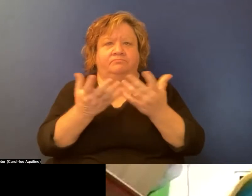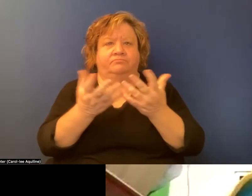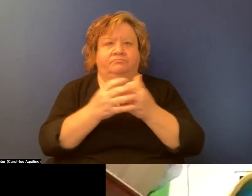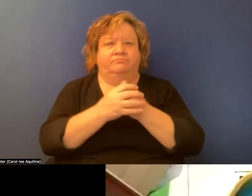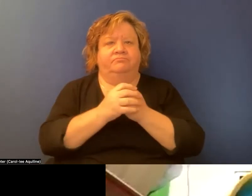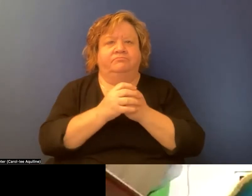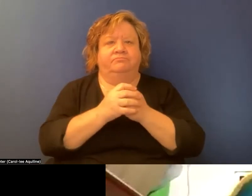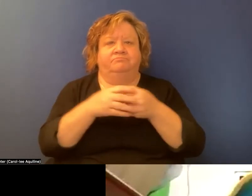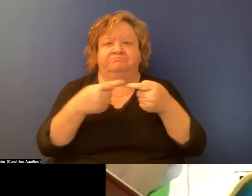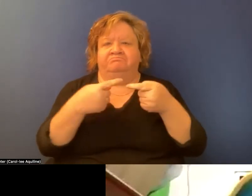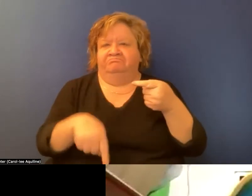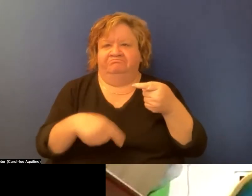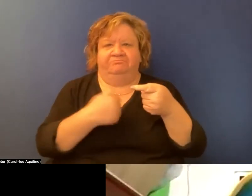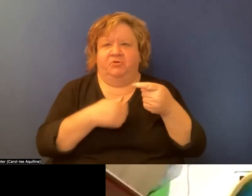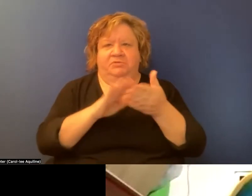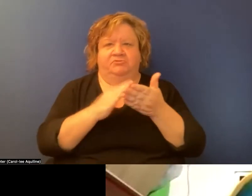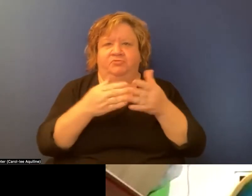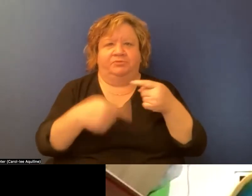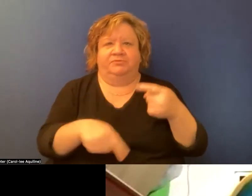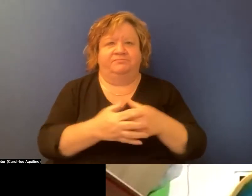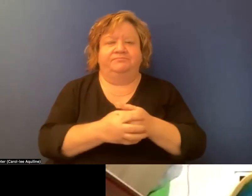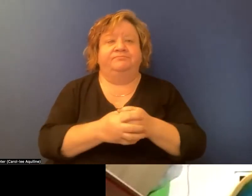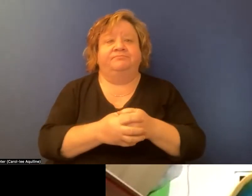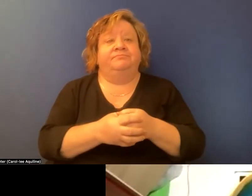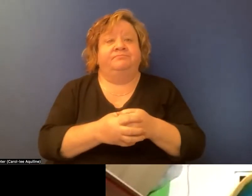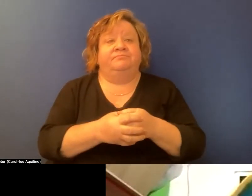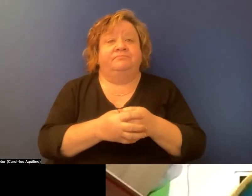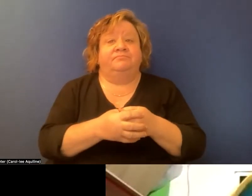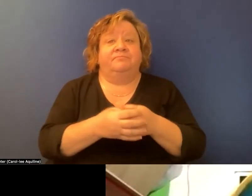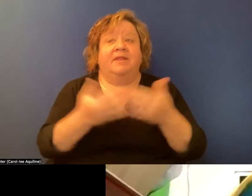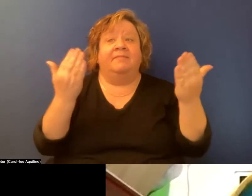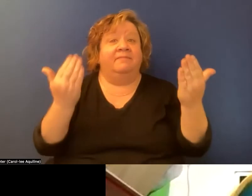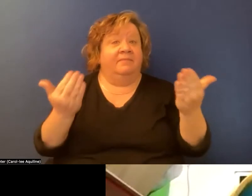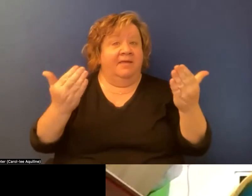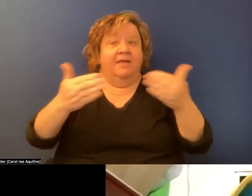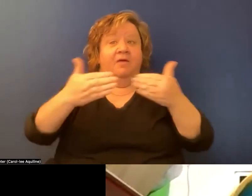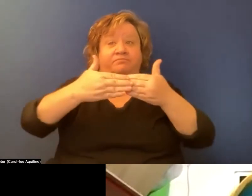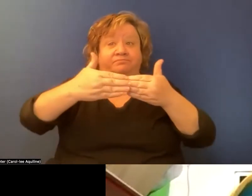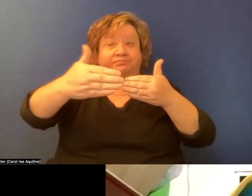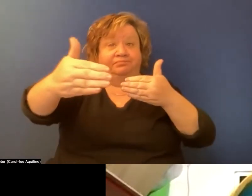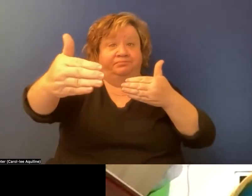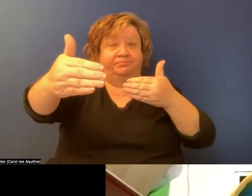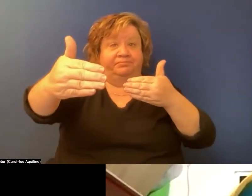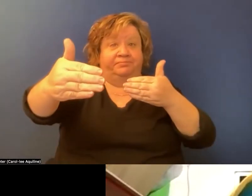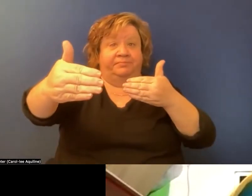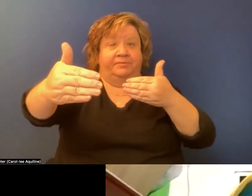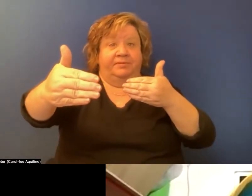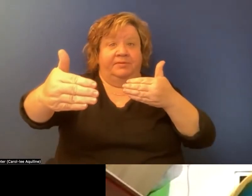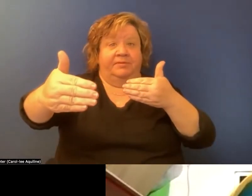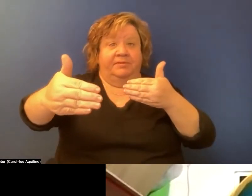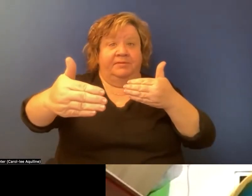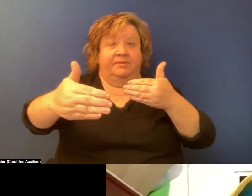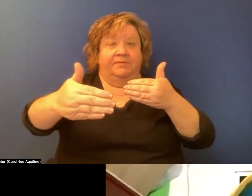quite gender inclusive. So for example, the official side event that we organized in Blue Zone